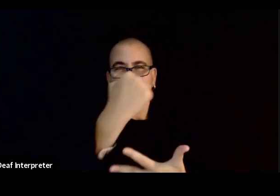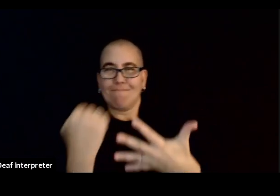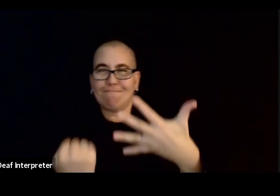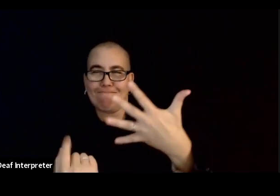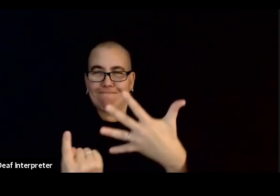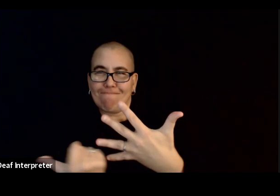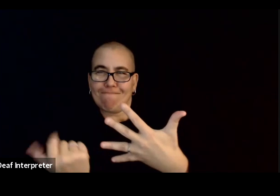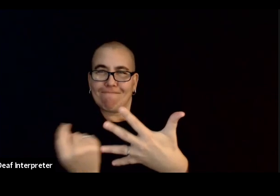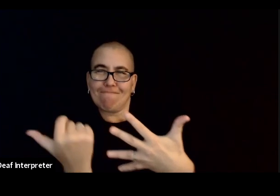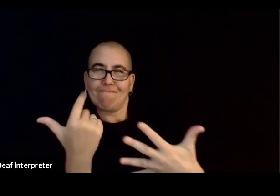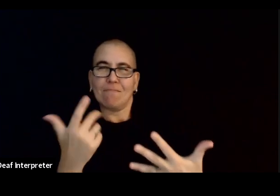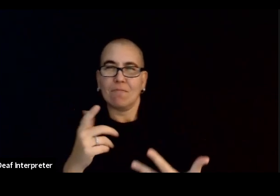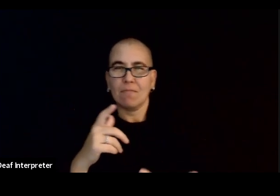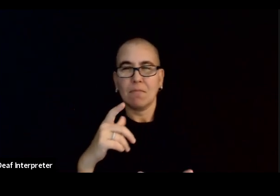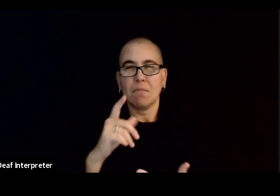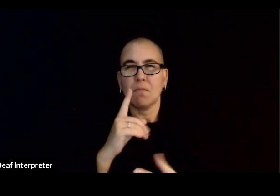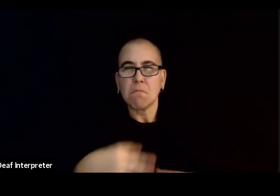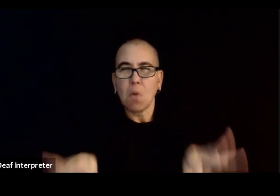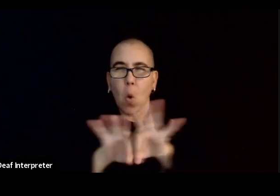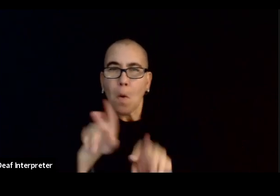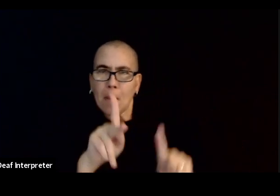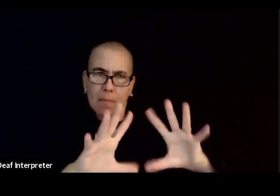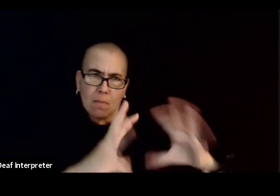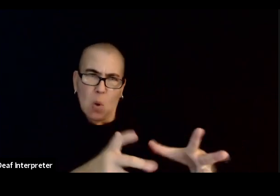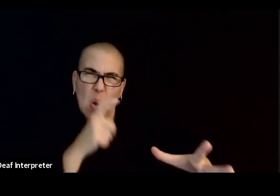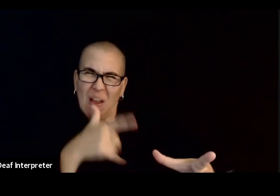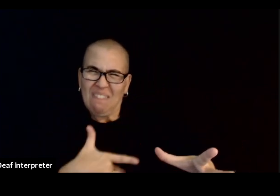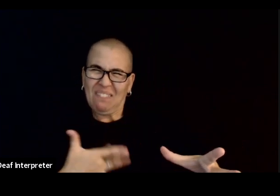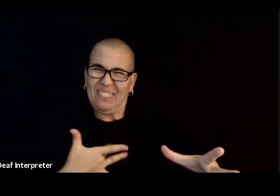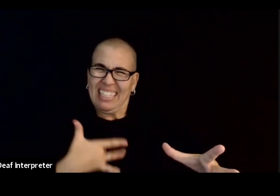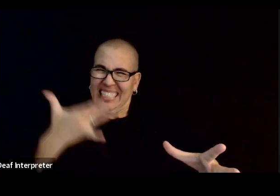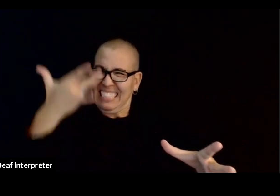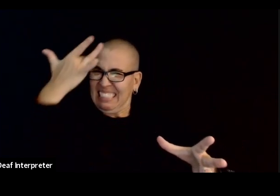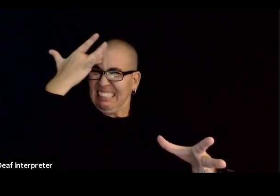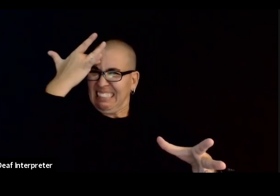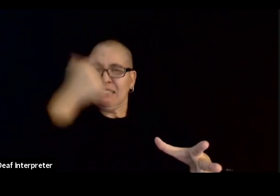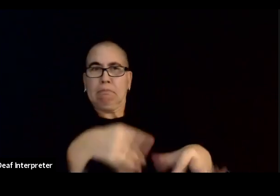from some of the sports leadership.